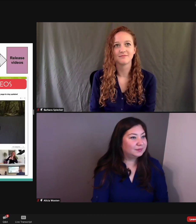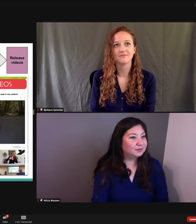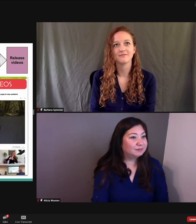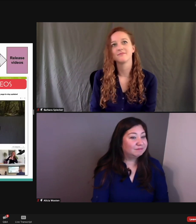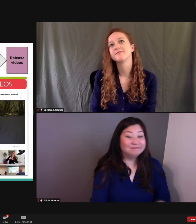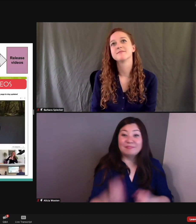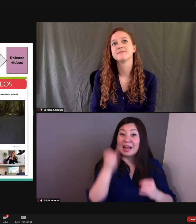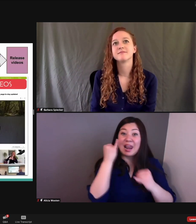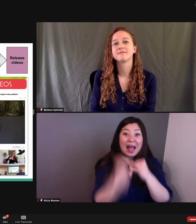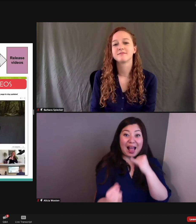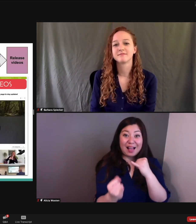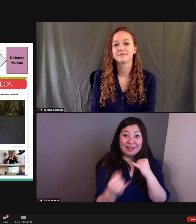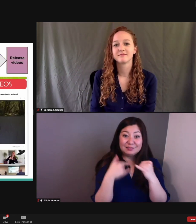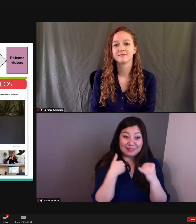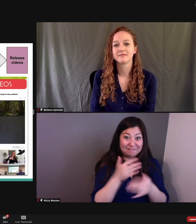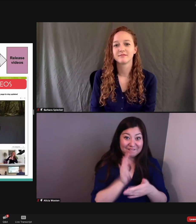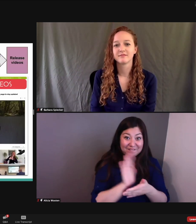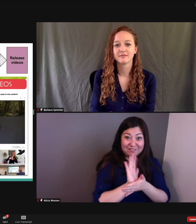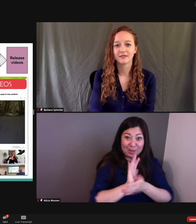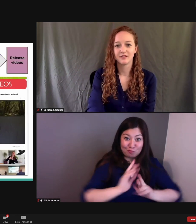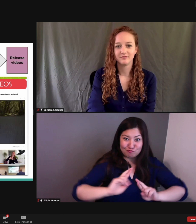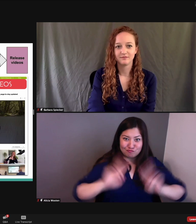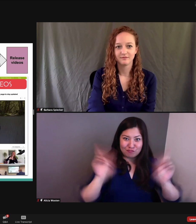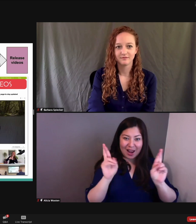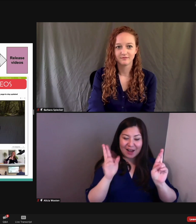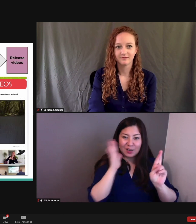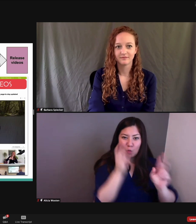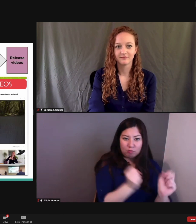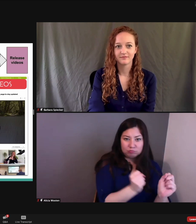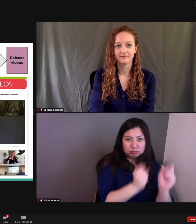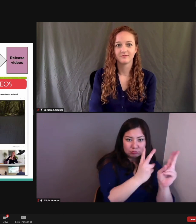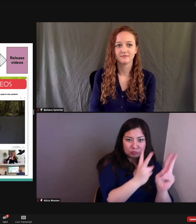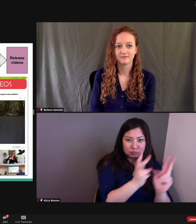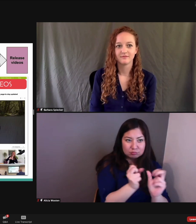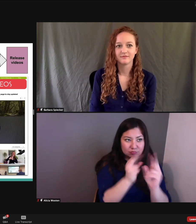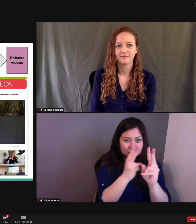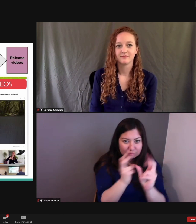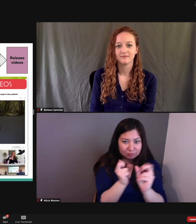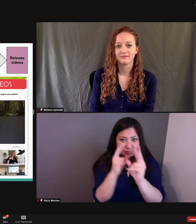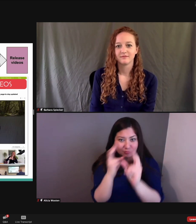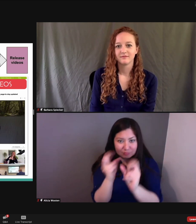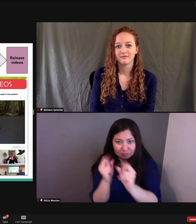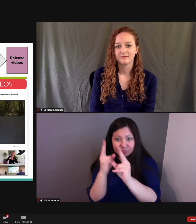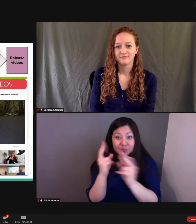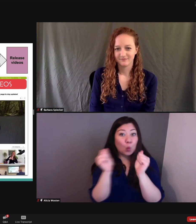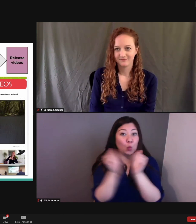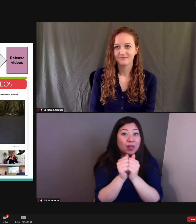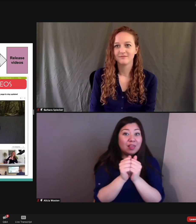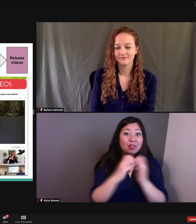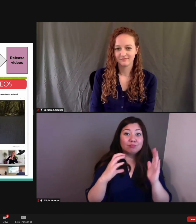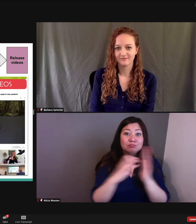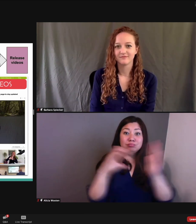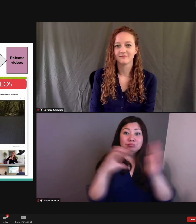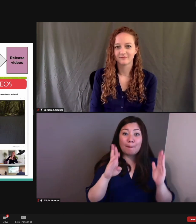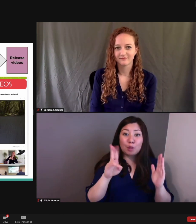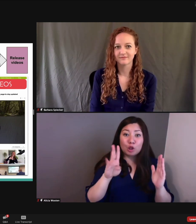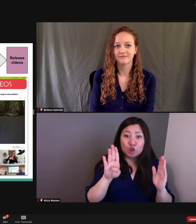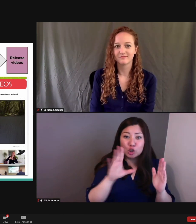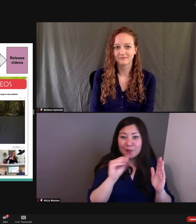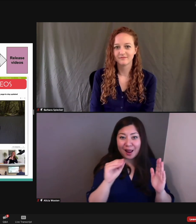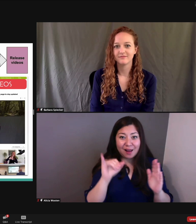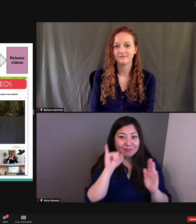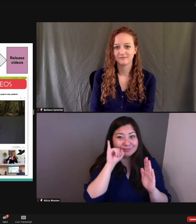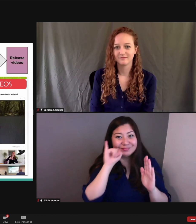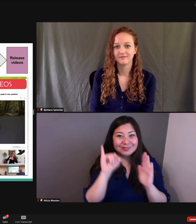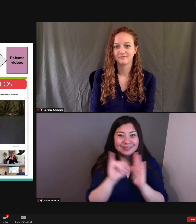an editing program together. And we are no film buffs, so we had to learn on our own via YouTube, asking others how to